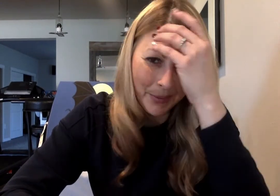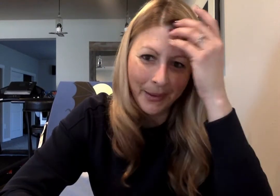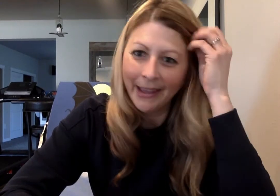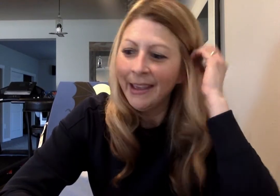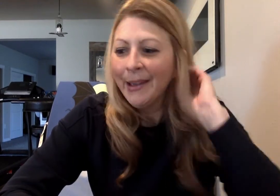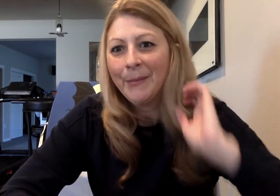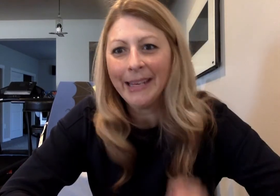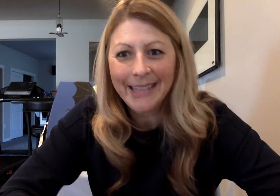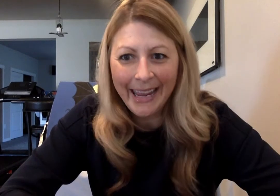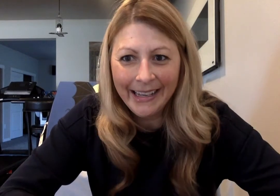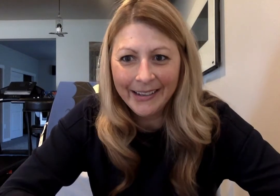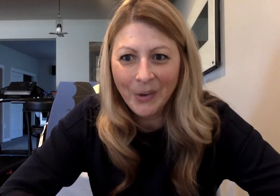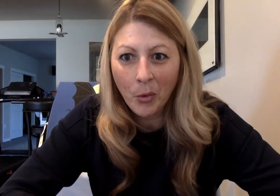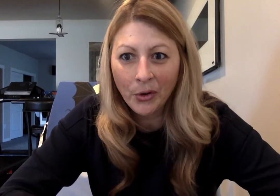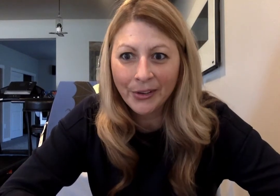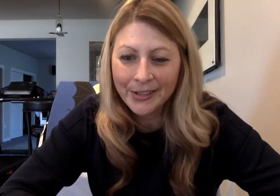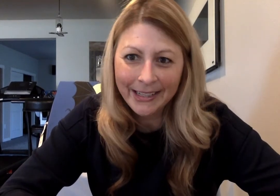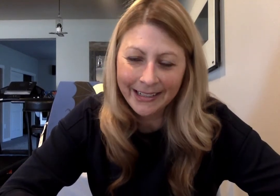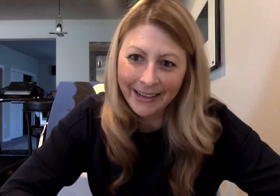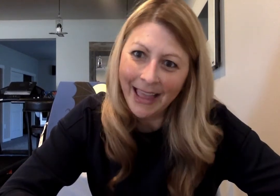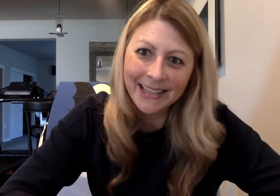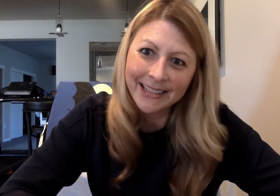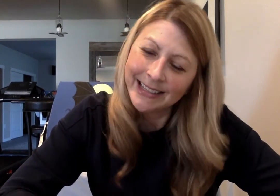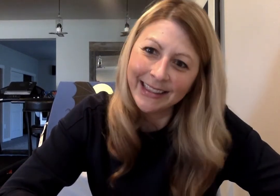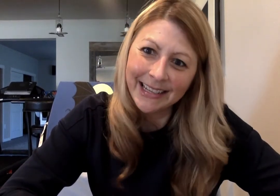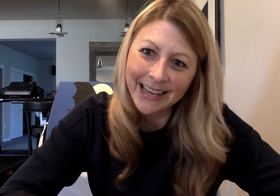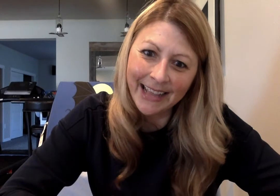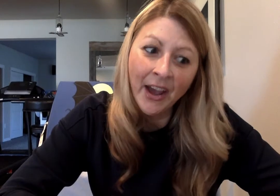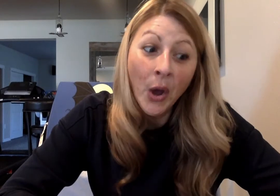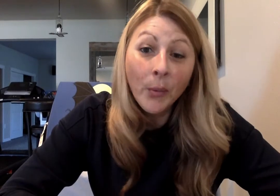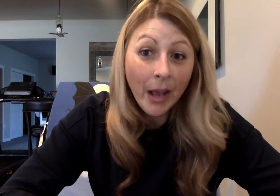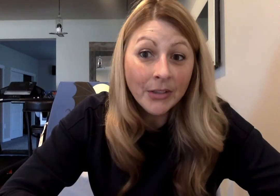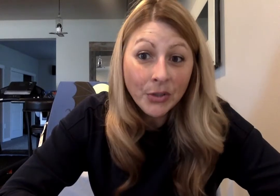me maintain orders and classes and things like that. We also do